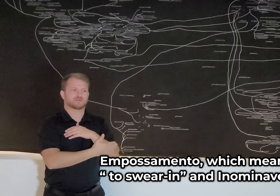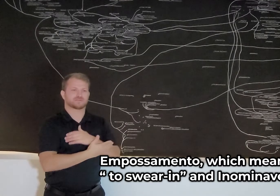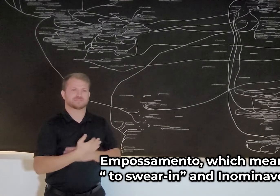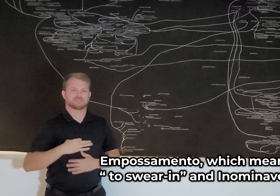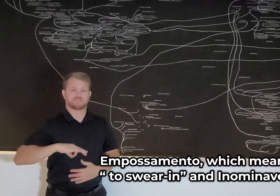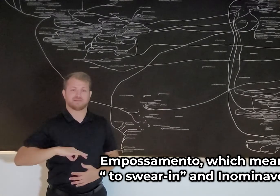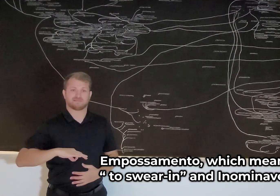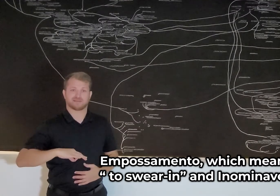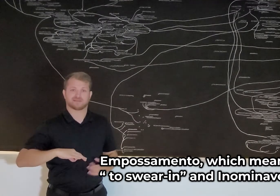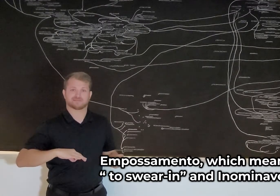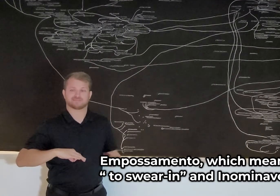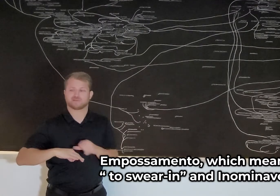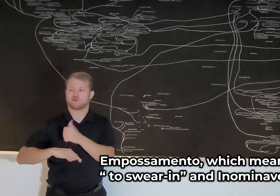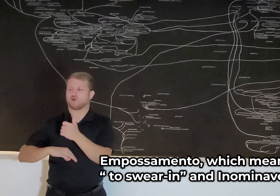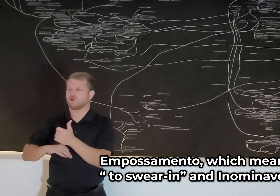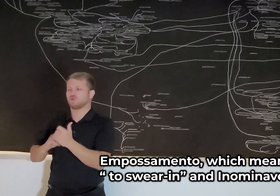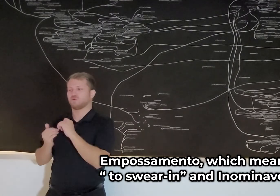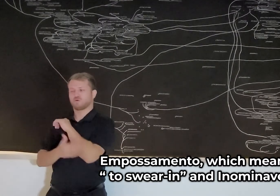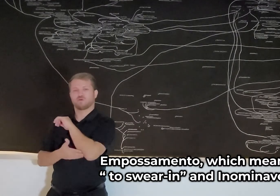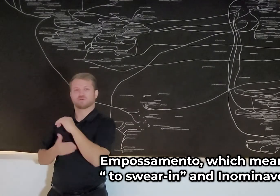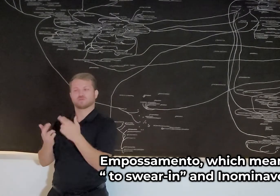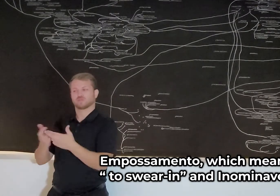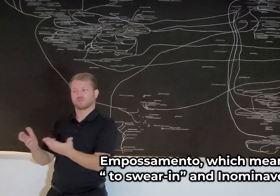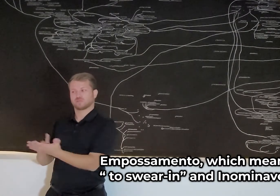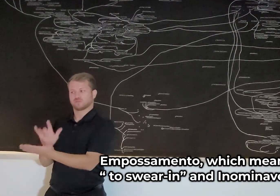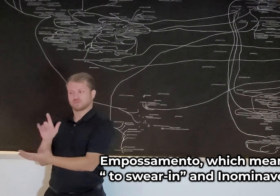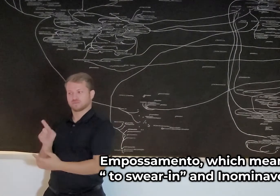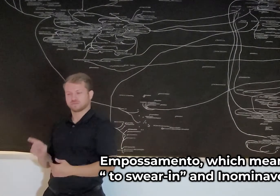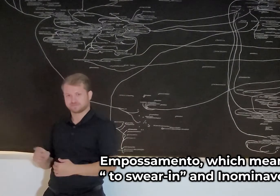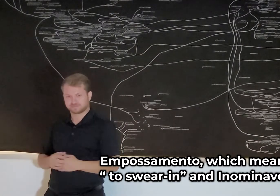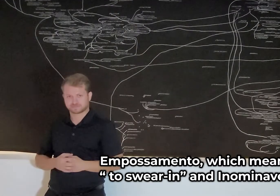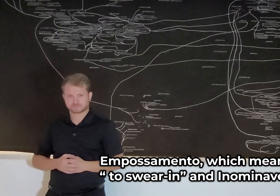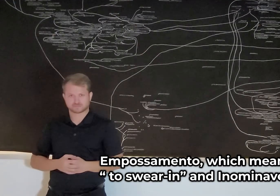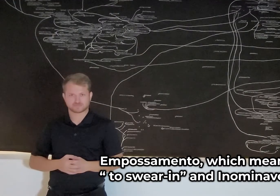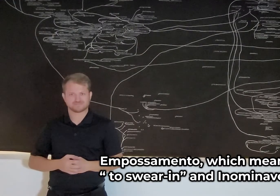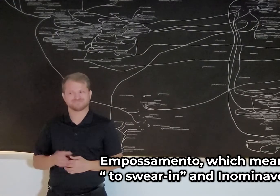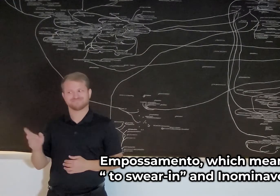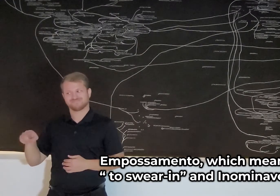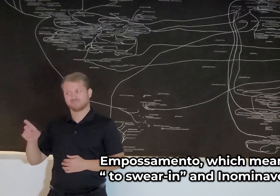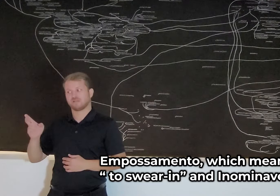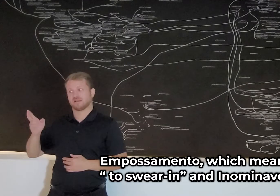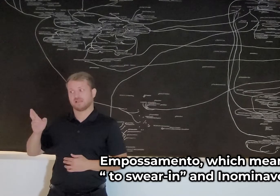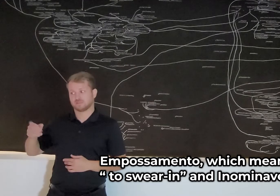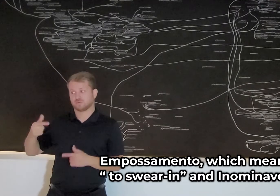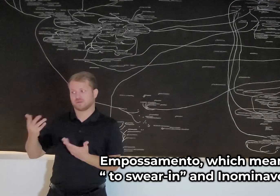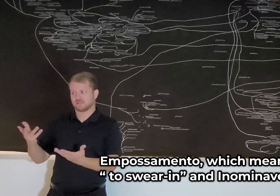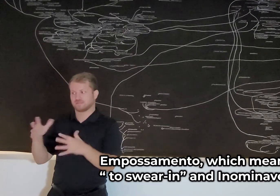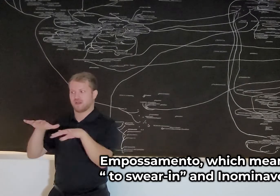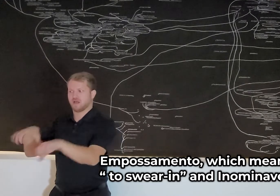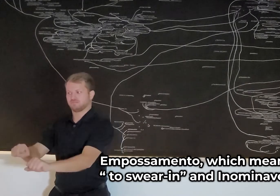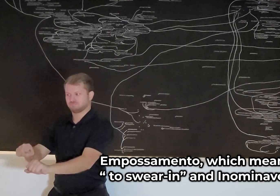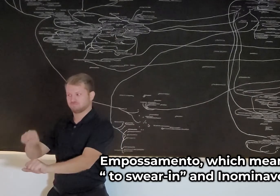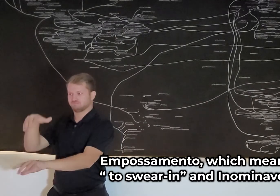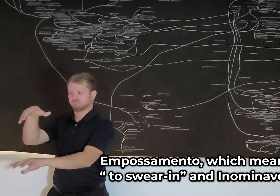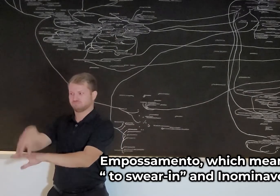other countries, those which have historically been colonized and stripped of their resources.